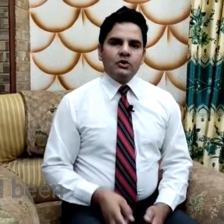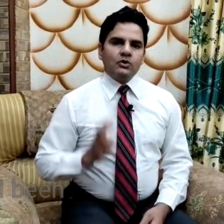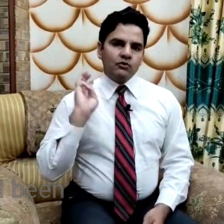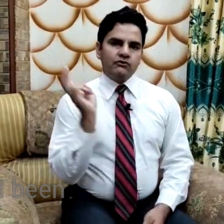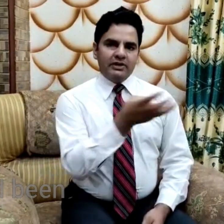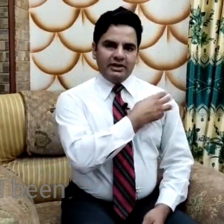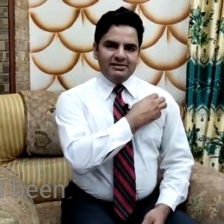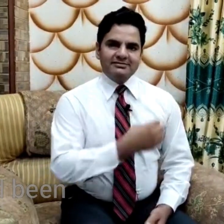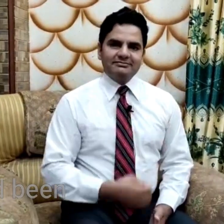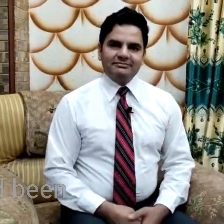we